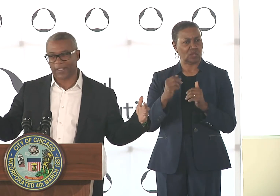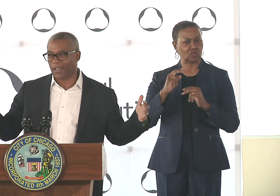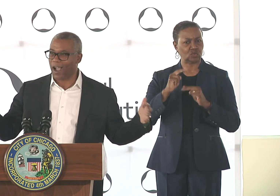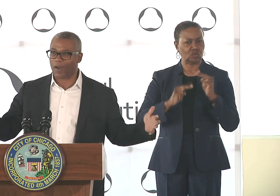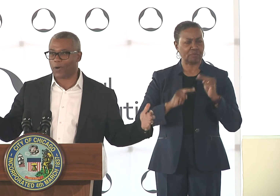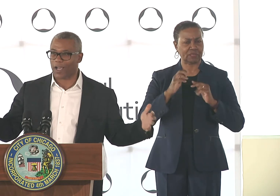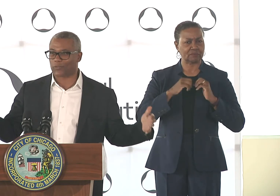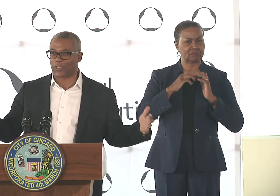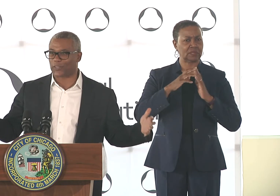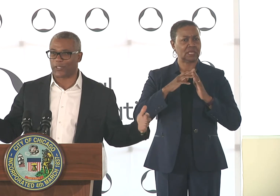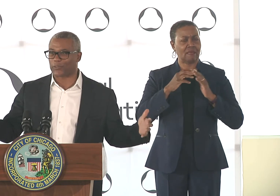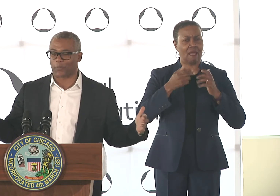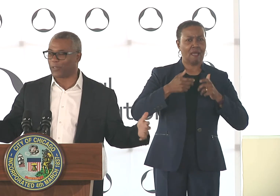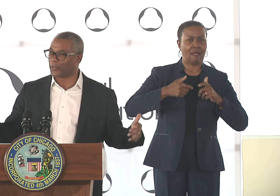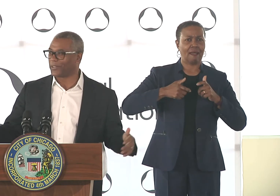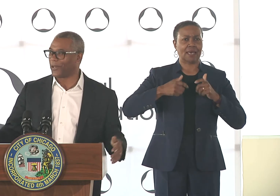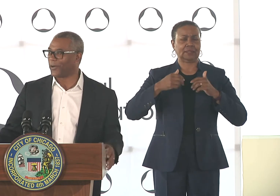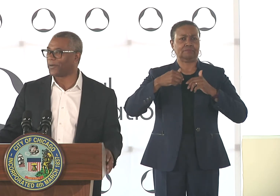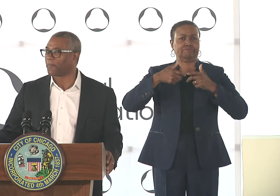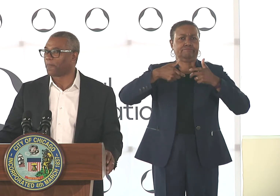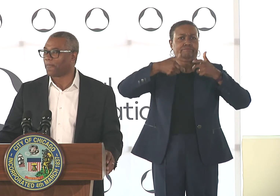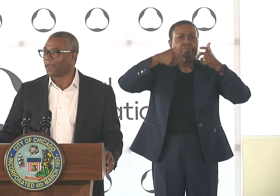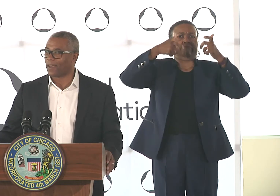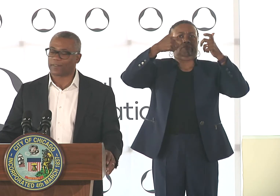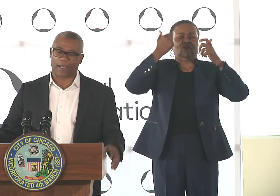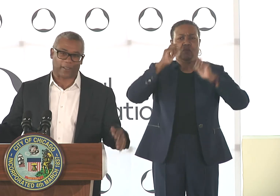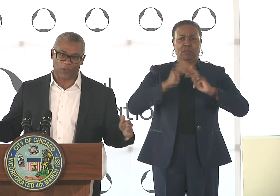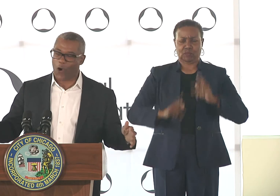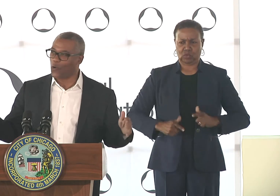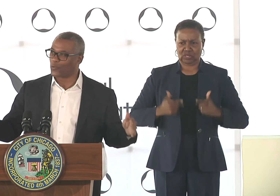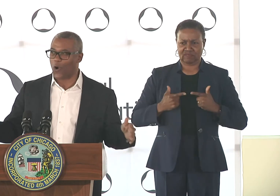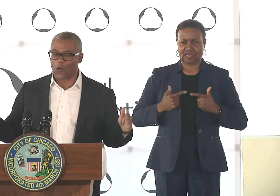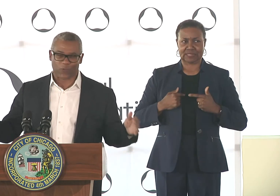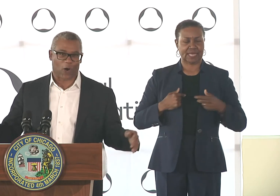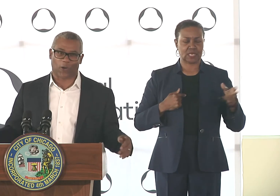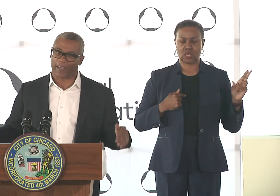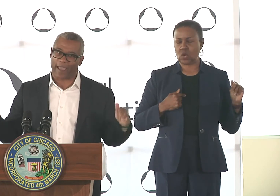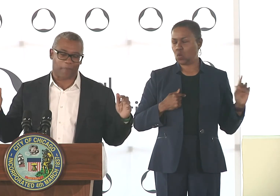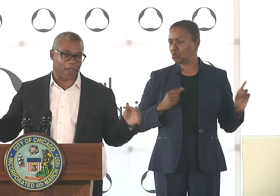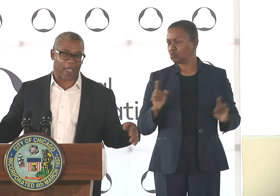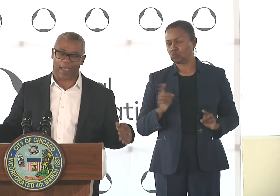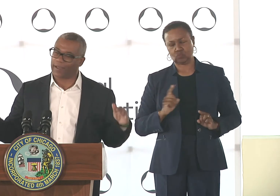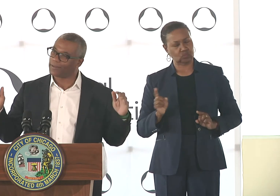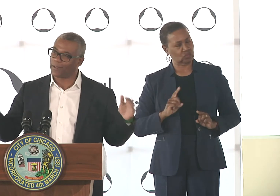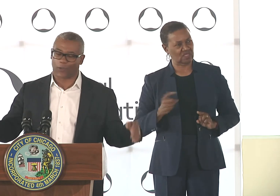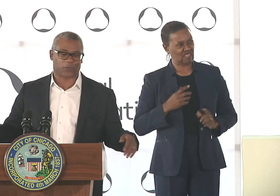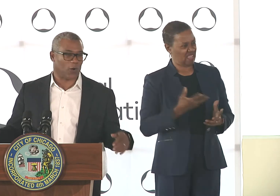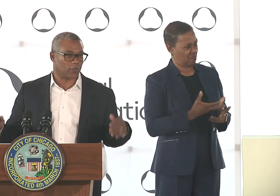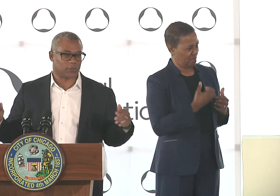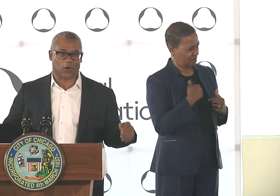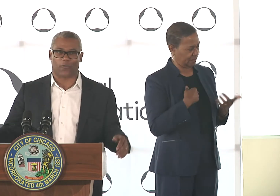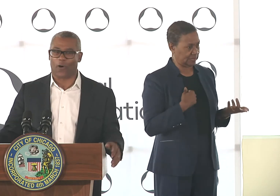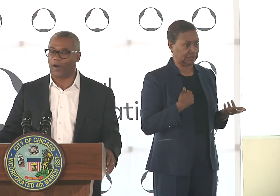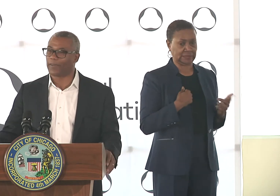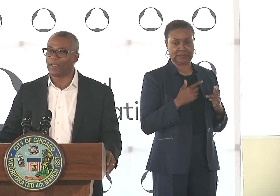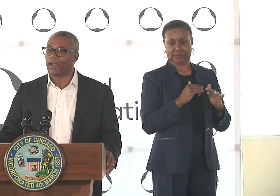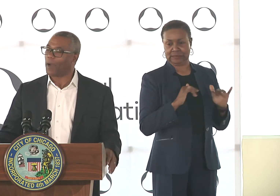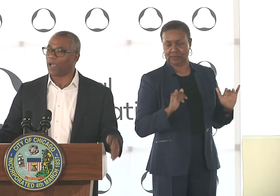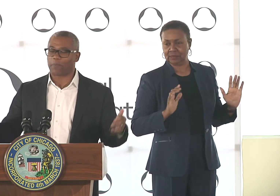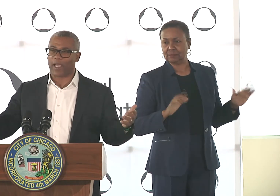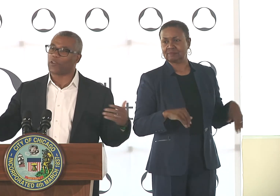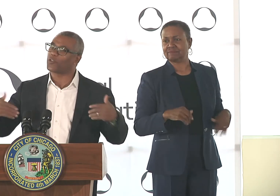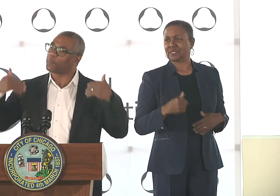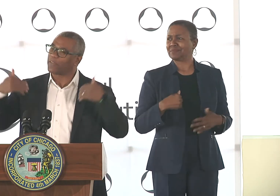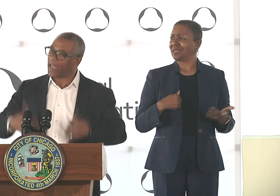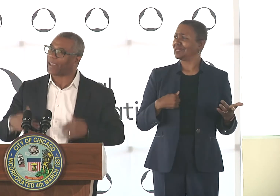a high-rise residential building here. And I was like, no, they got mad, you know, so on and so forth. I'm